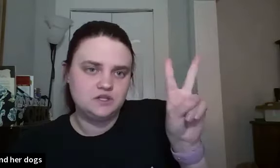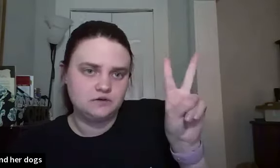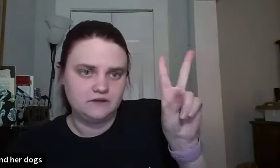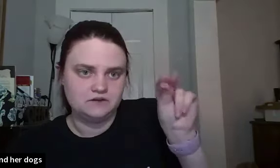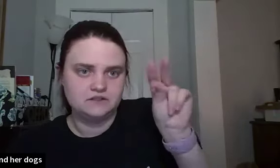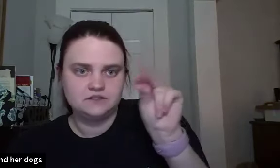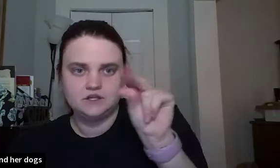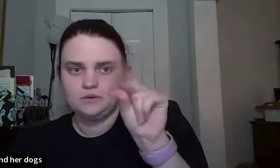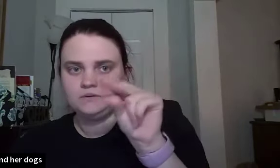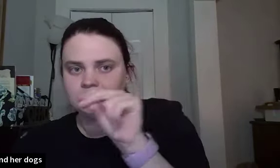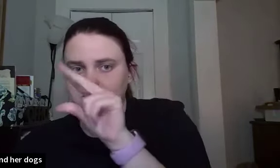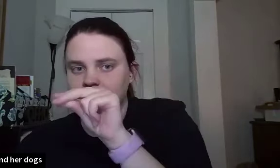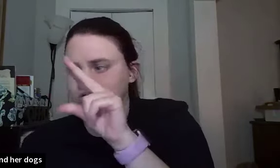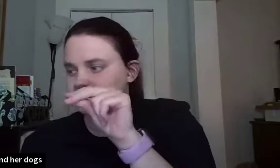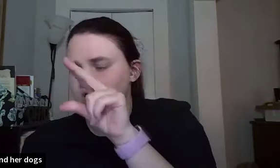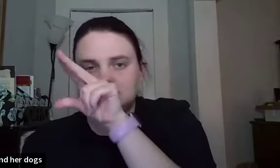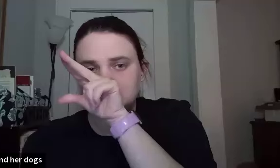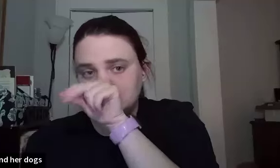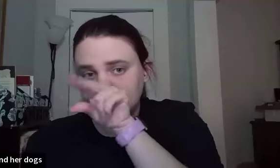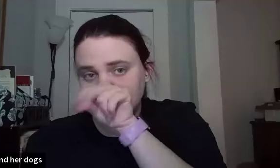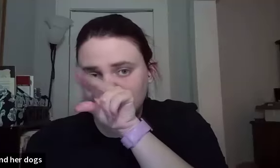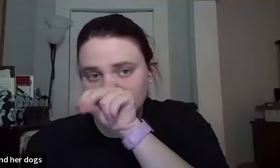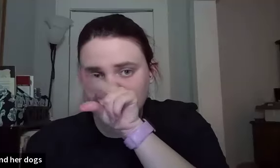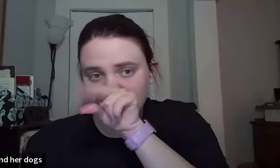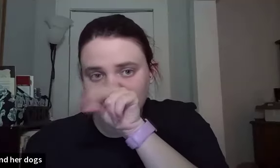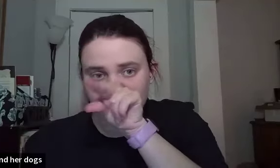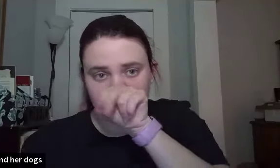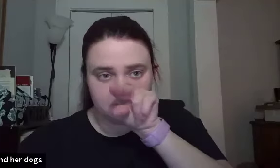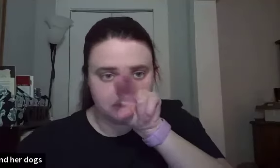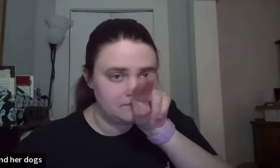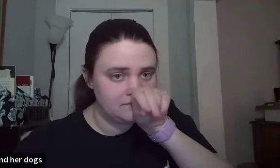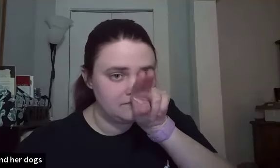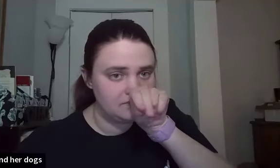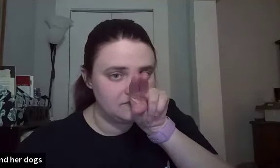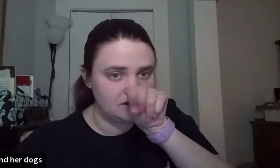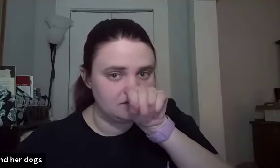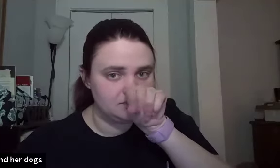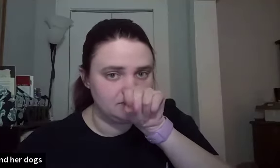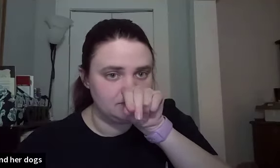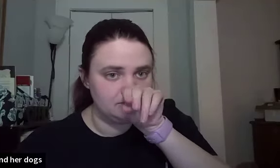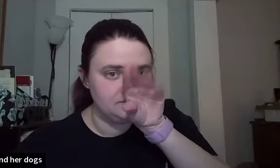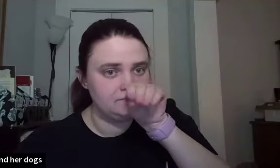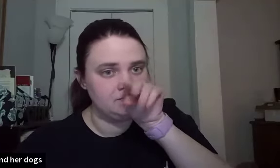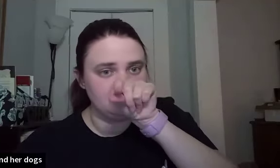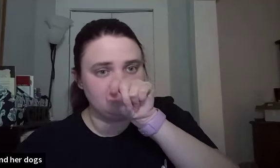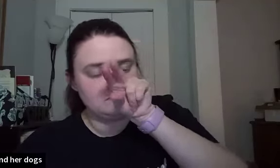2 fingers. So duck, duck, duck.